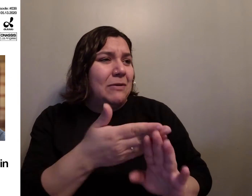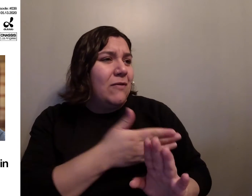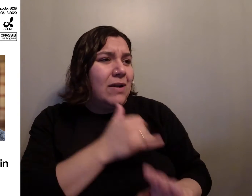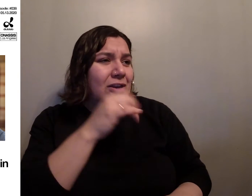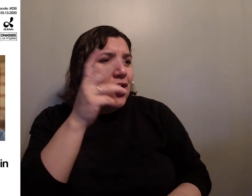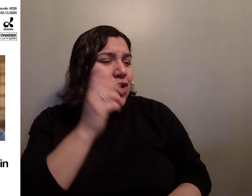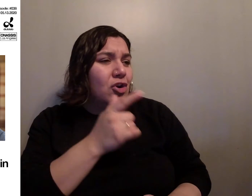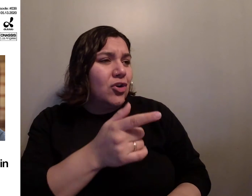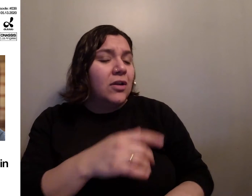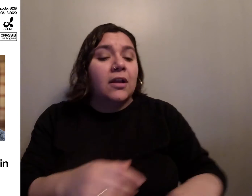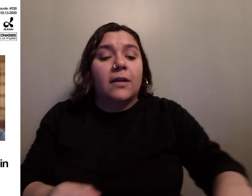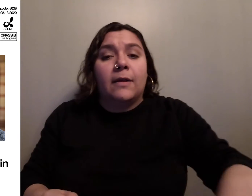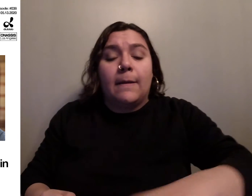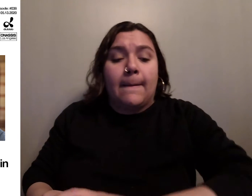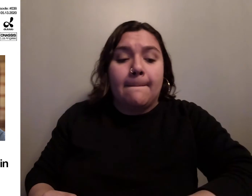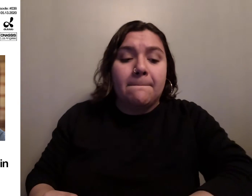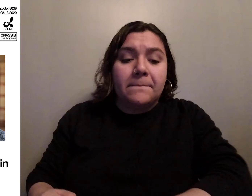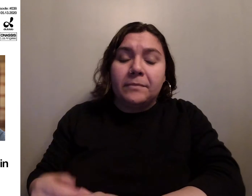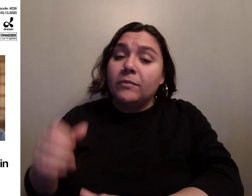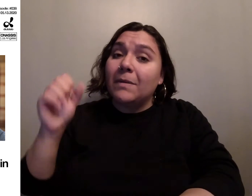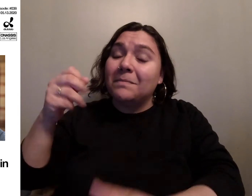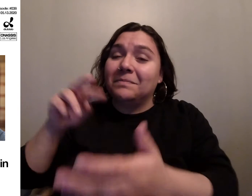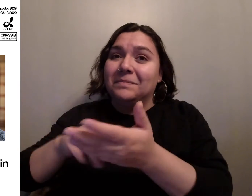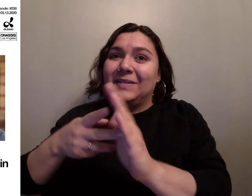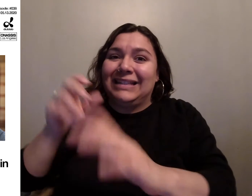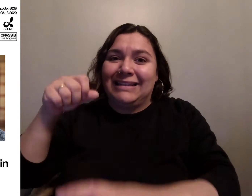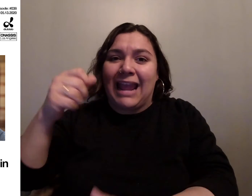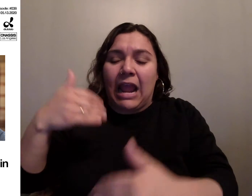Sure. I haven't heard you this way before.